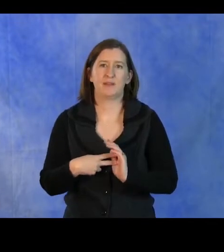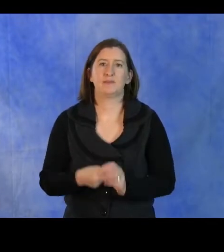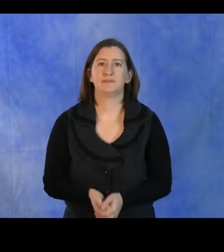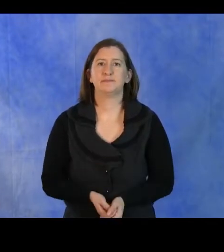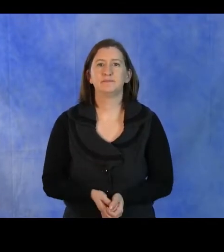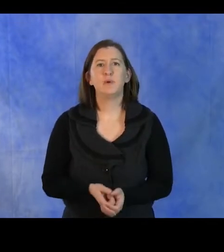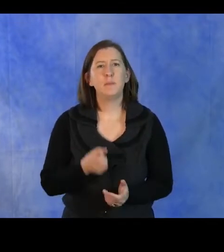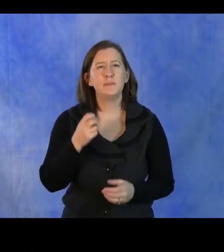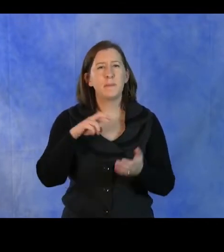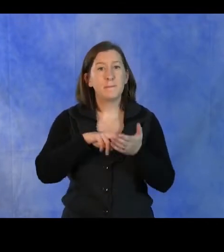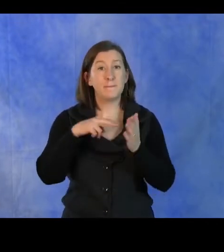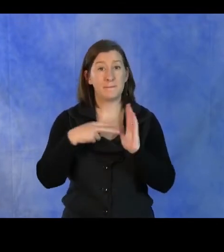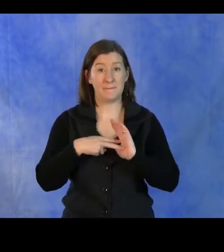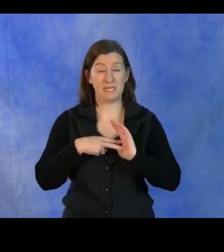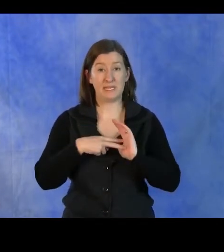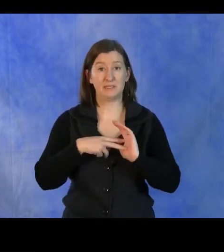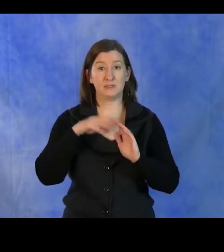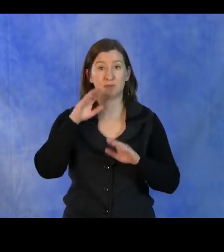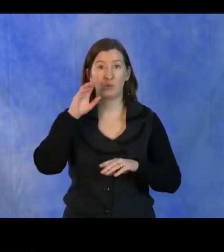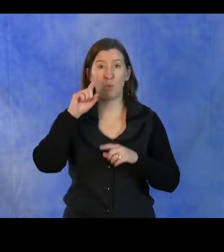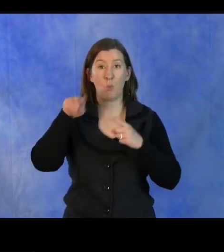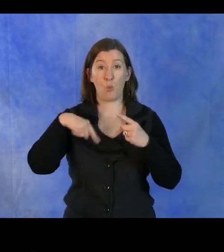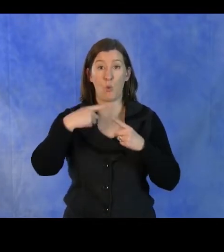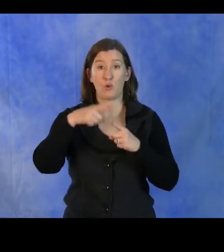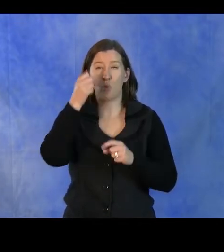So what does that mean?